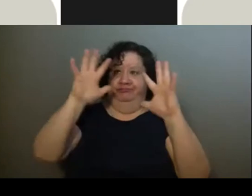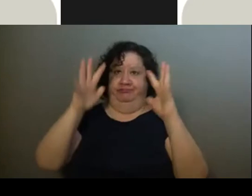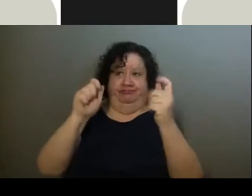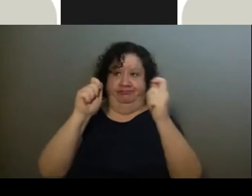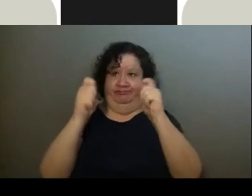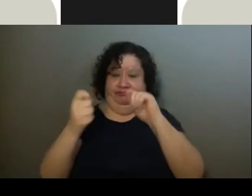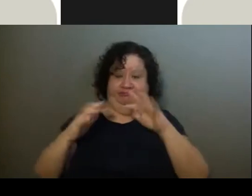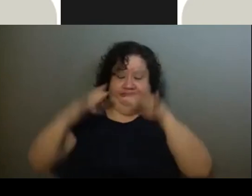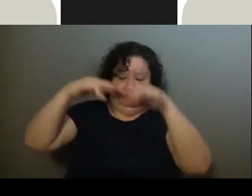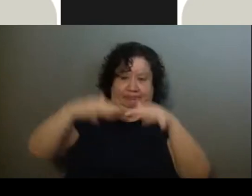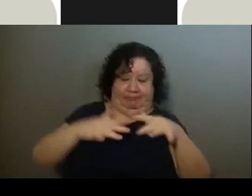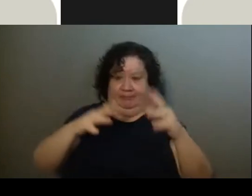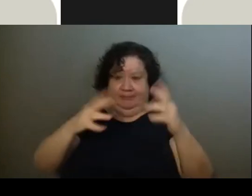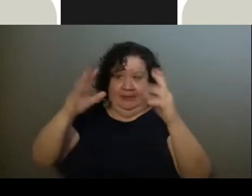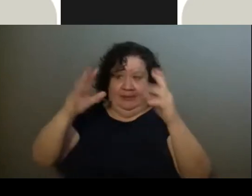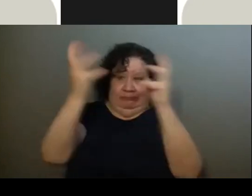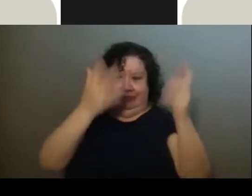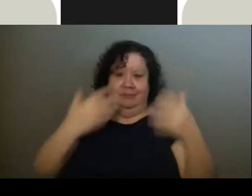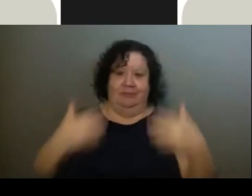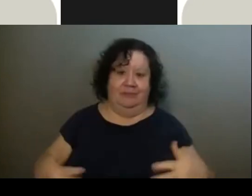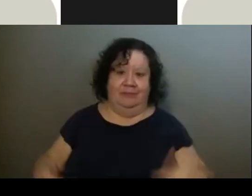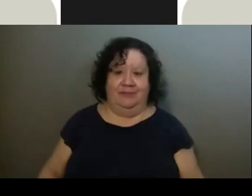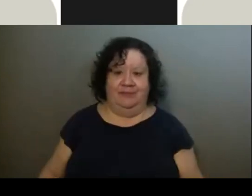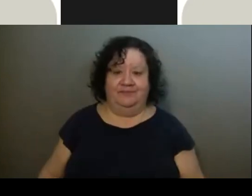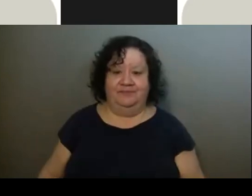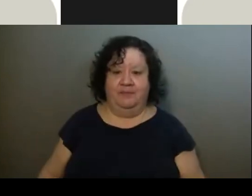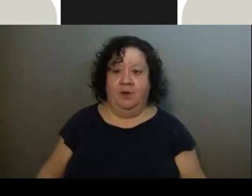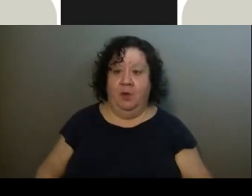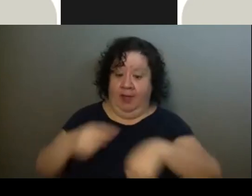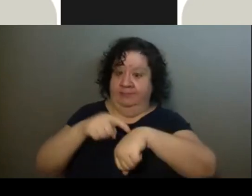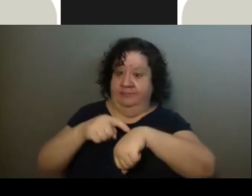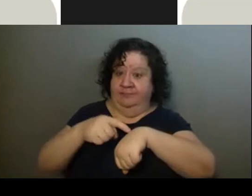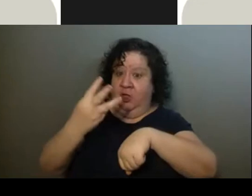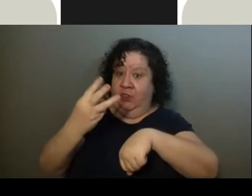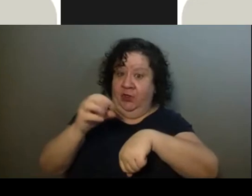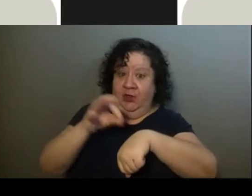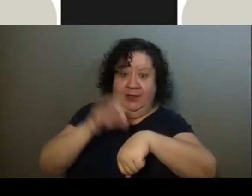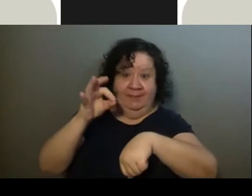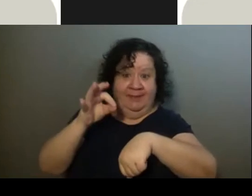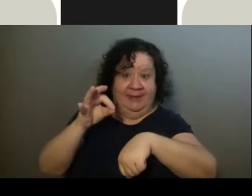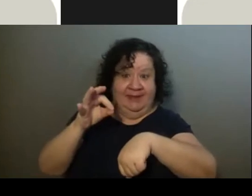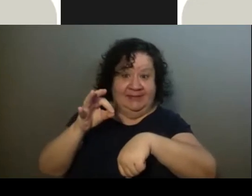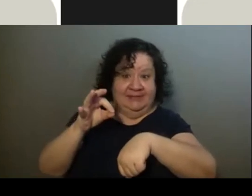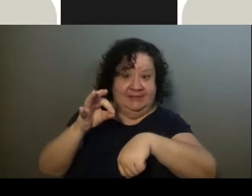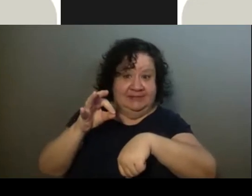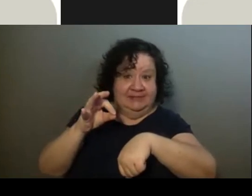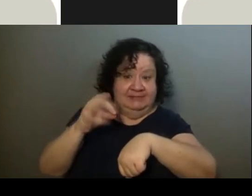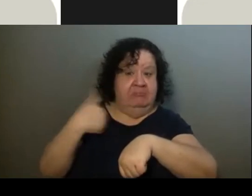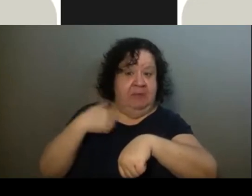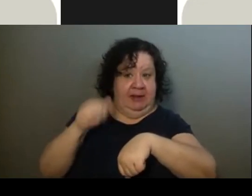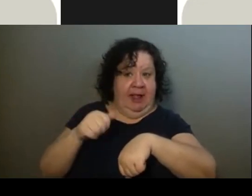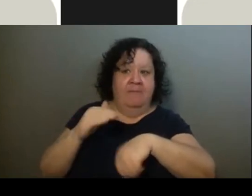can entertain another round of questions from the participants. Yes, I believe we have